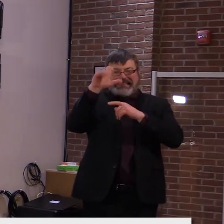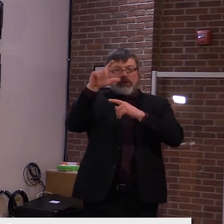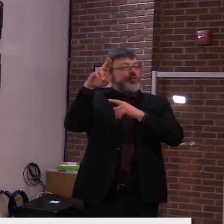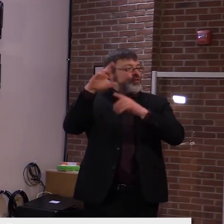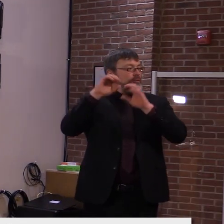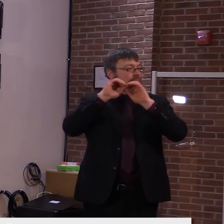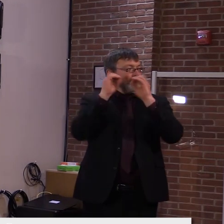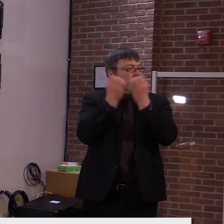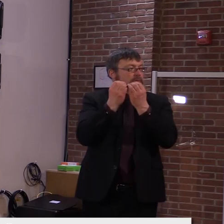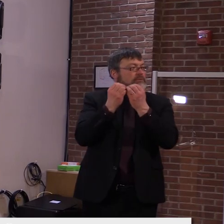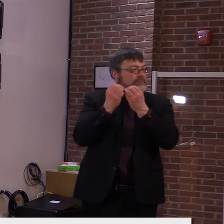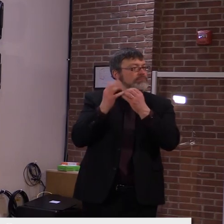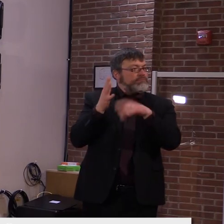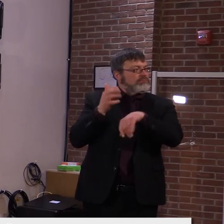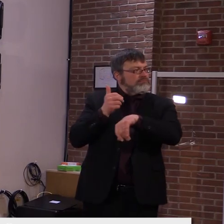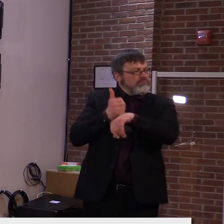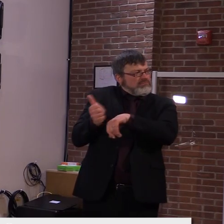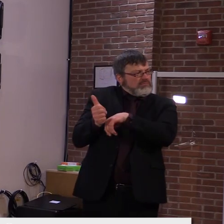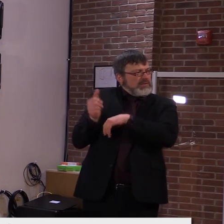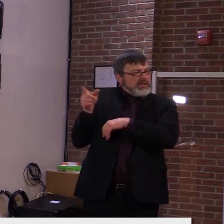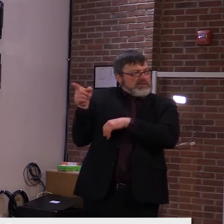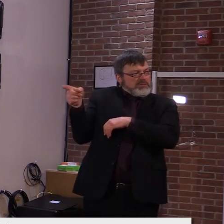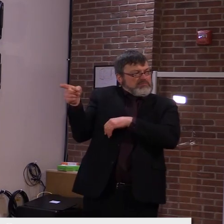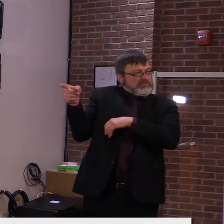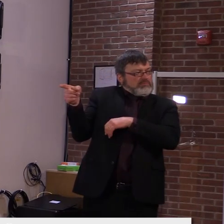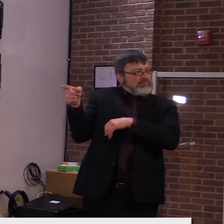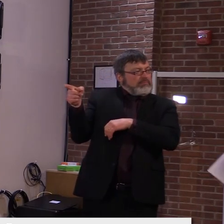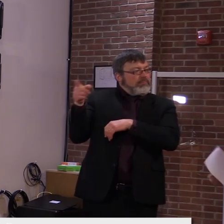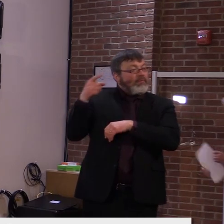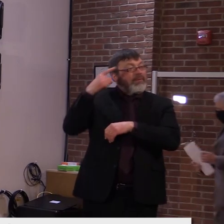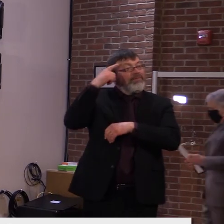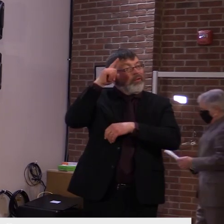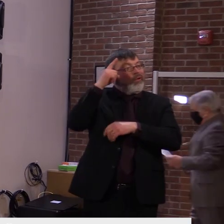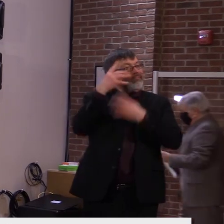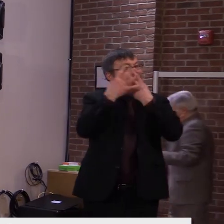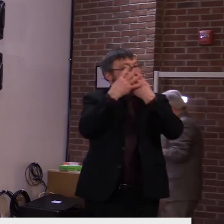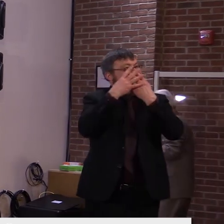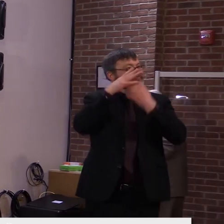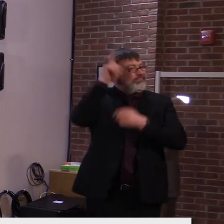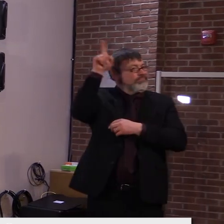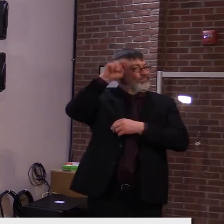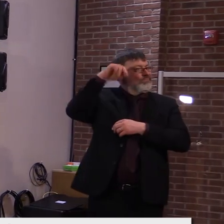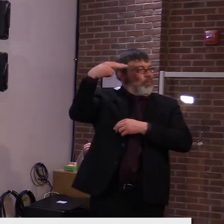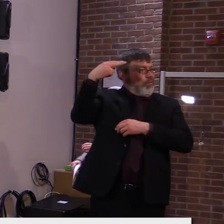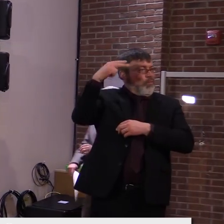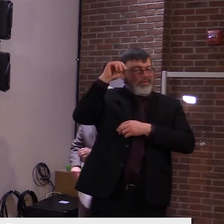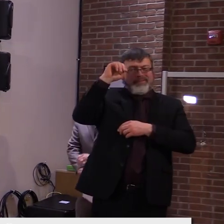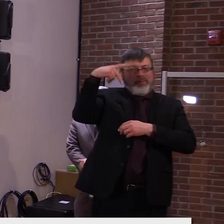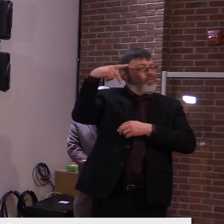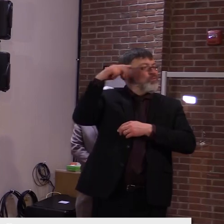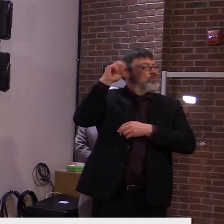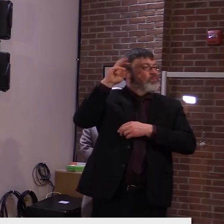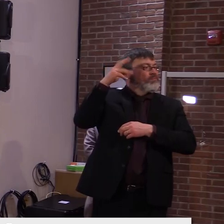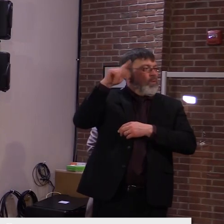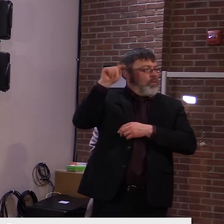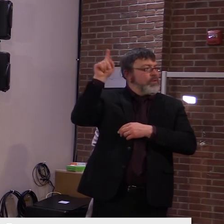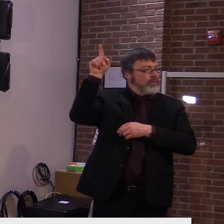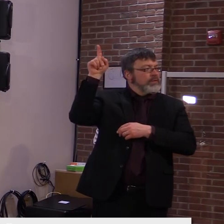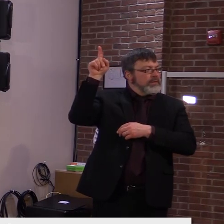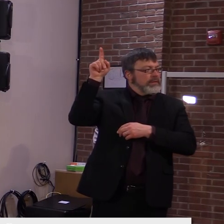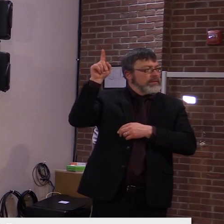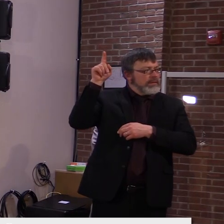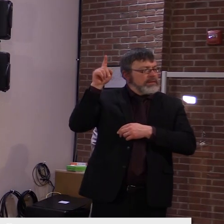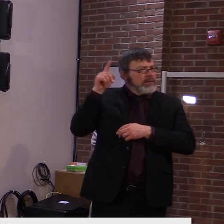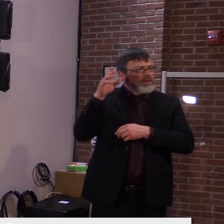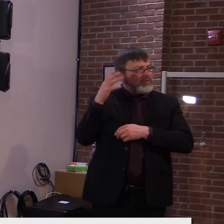What's your response to their concerns? And could this have been prevented if we had vaccinated inmates? You know, we've had a